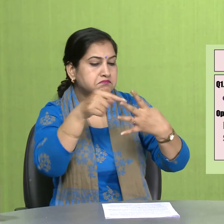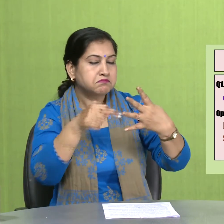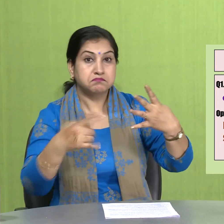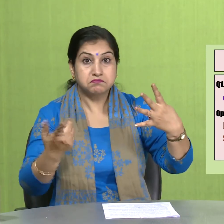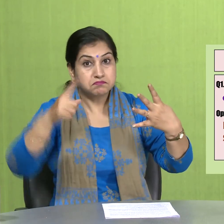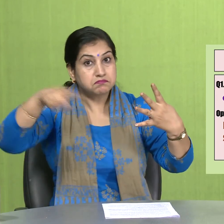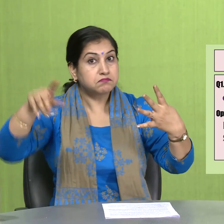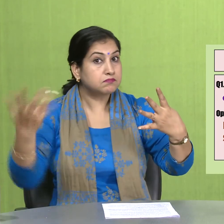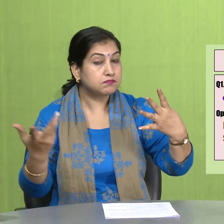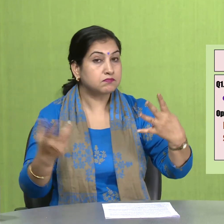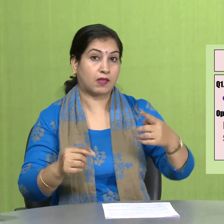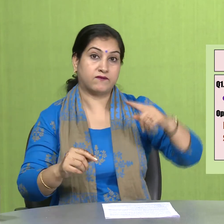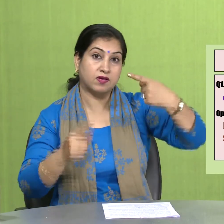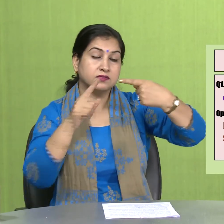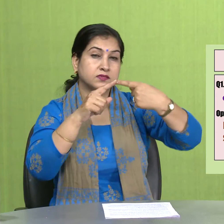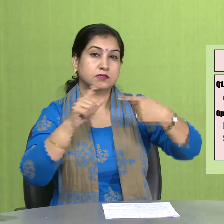The first option is Lok Sabha.